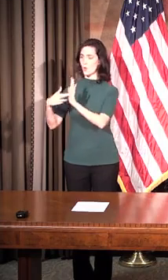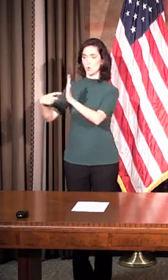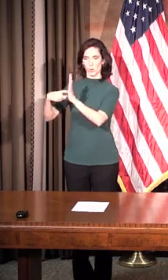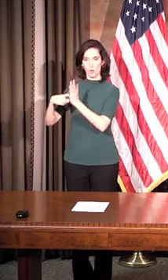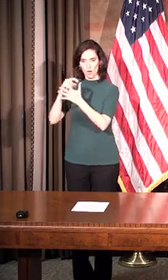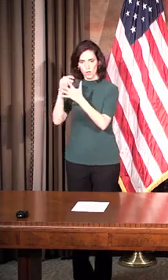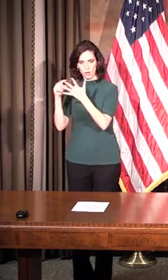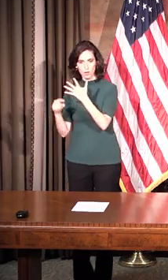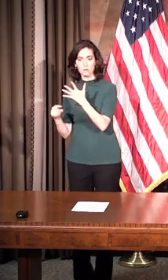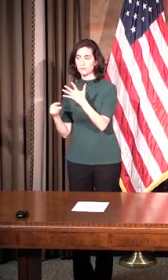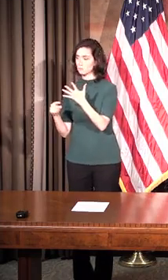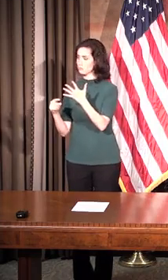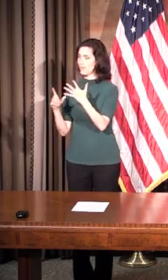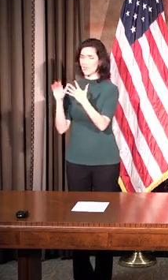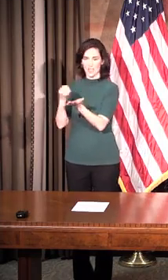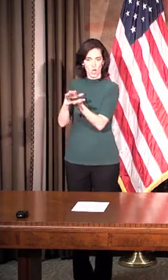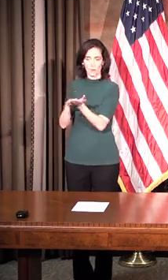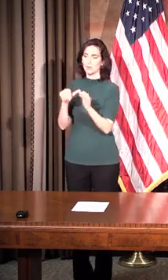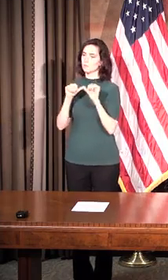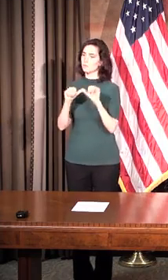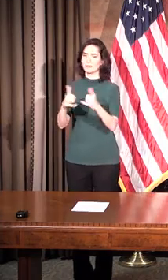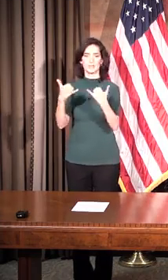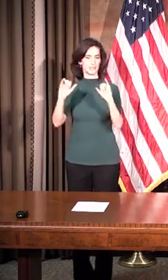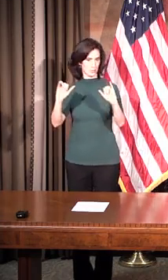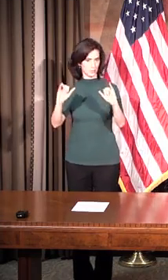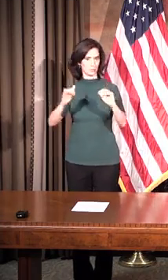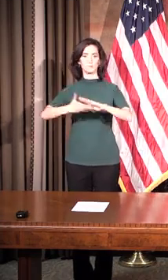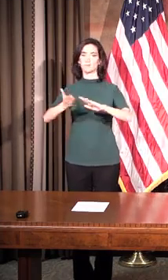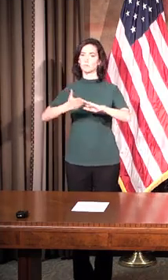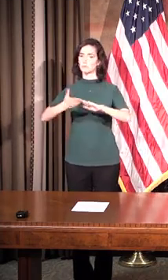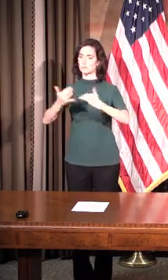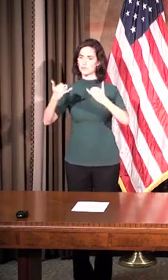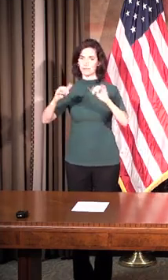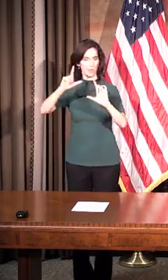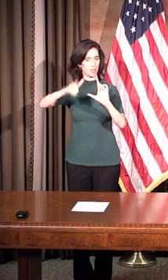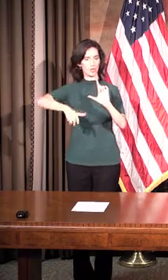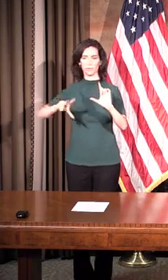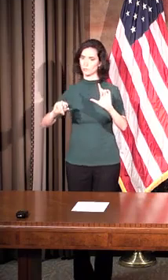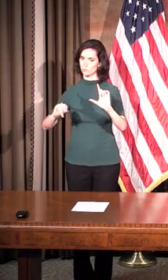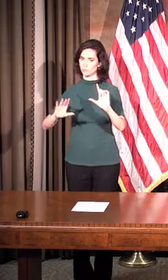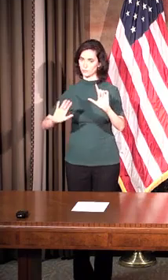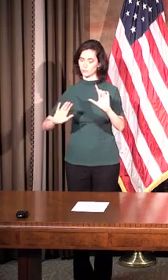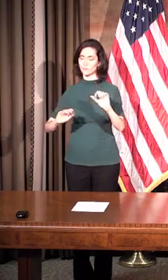forth in that document remain in place, and so forth.